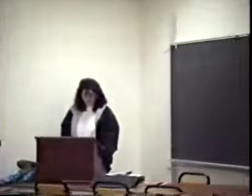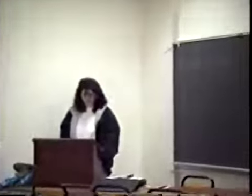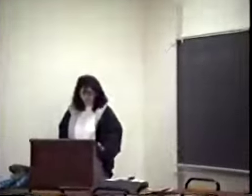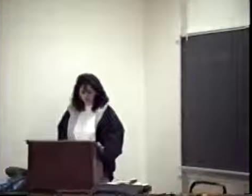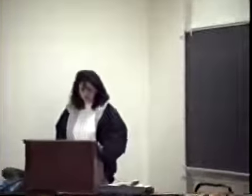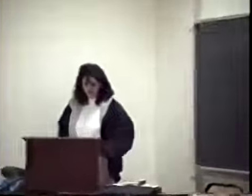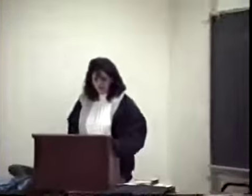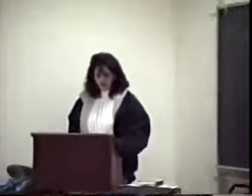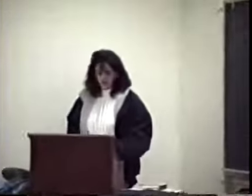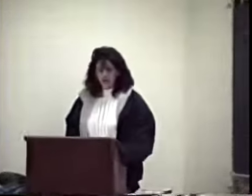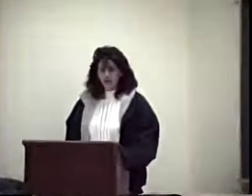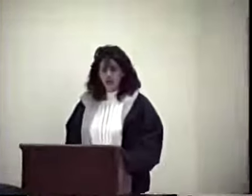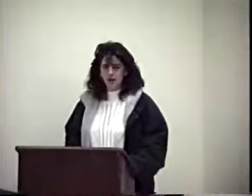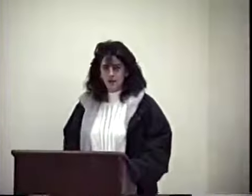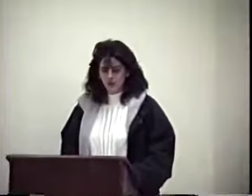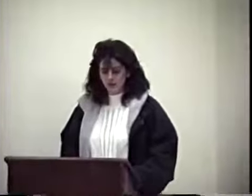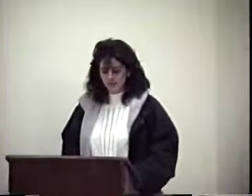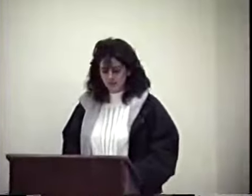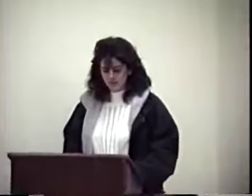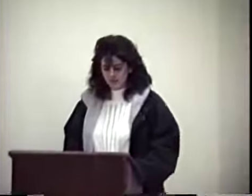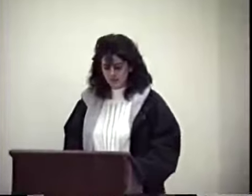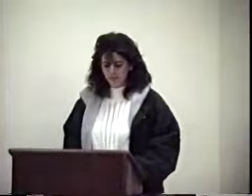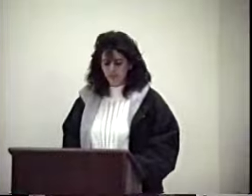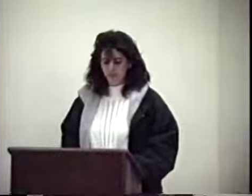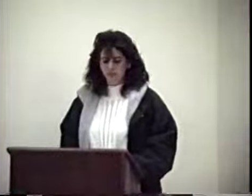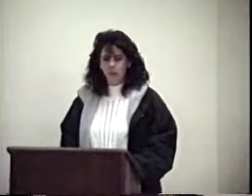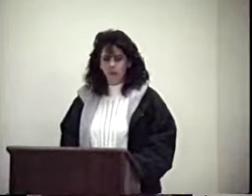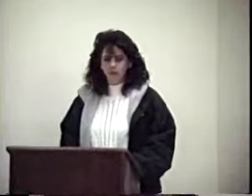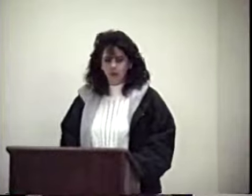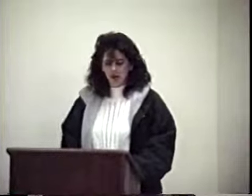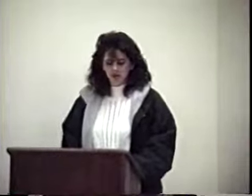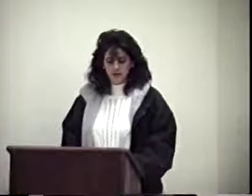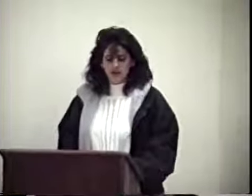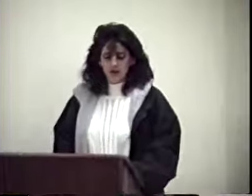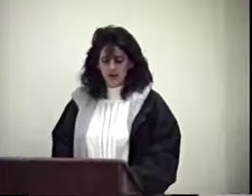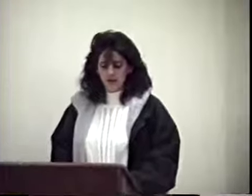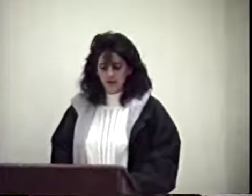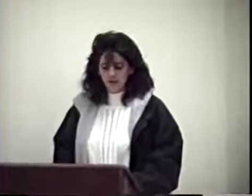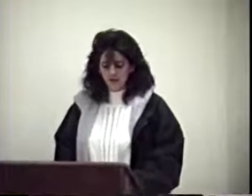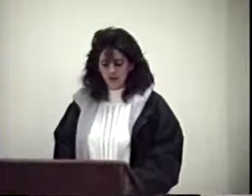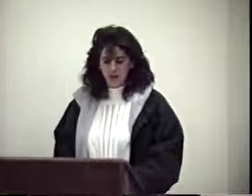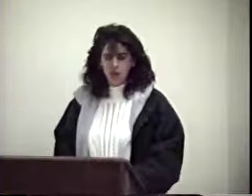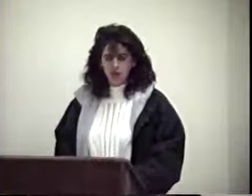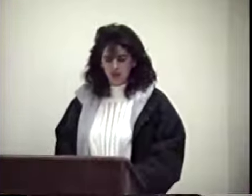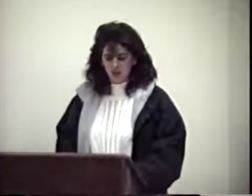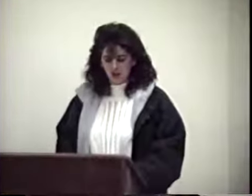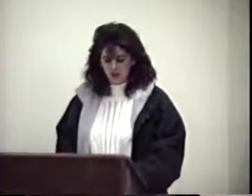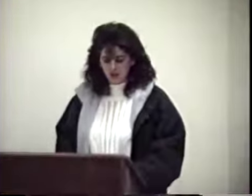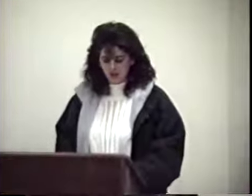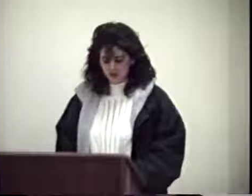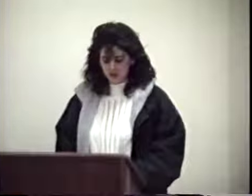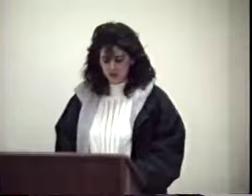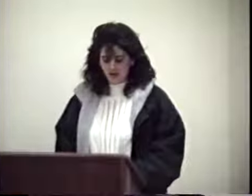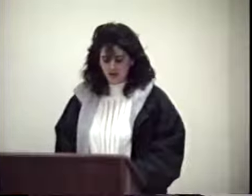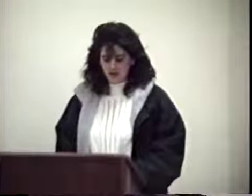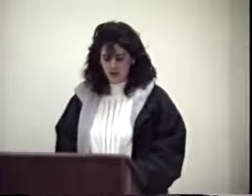My name's Holly Bethany. I'm from St. Petersburg, Florida. I have Cherokee ancestry,